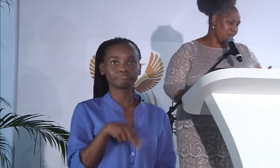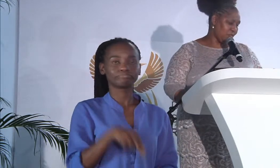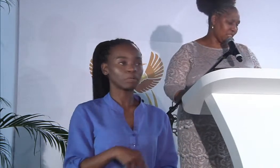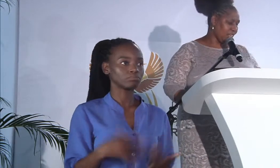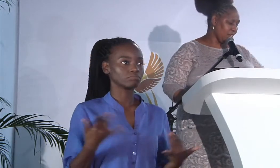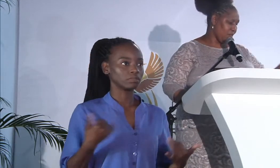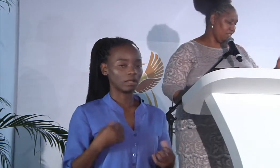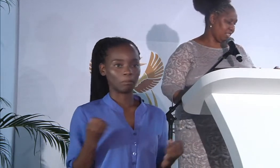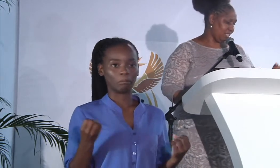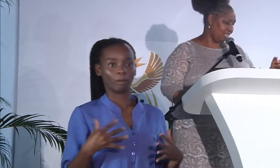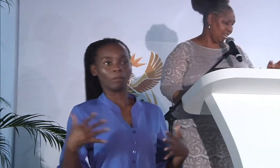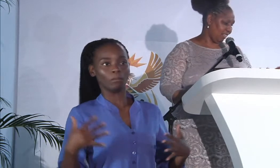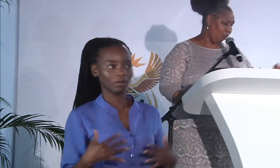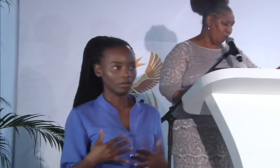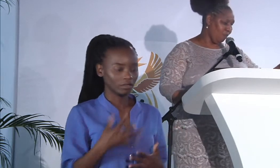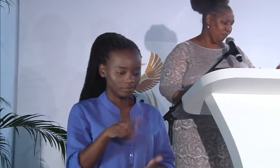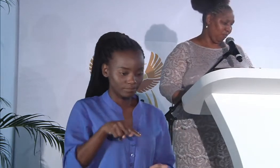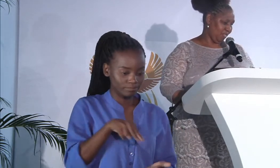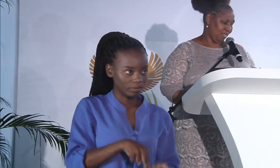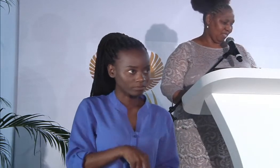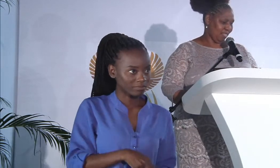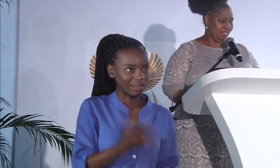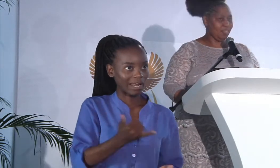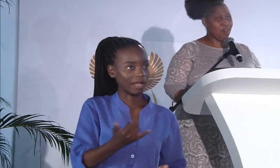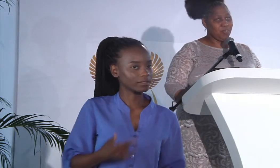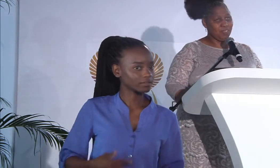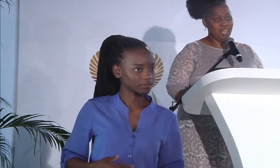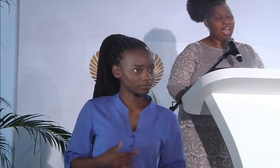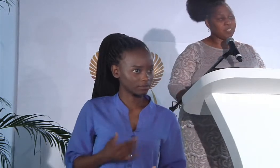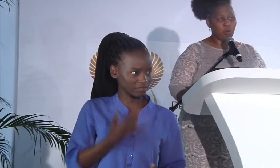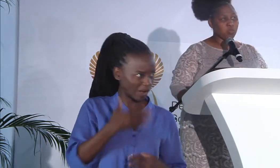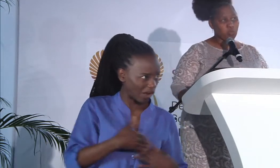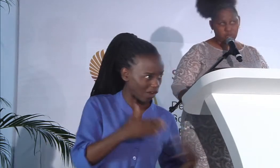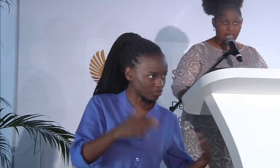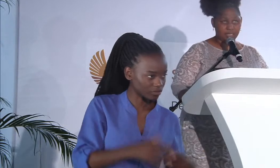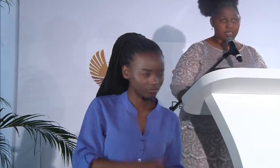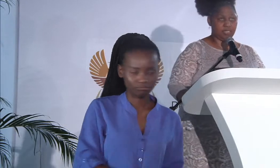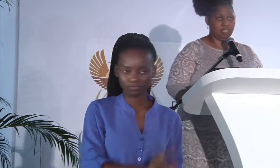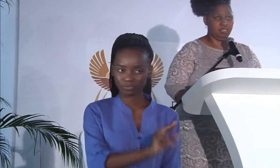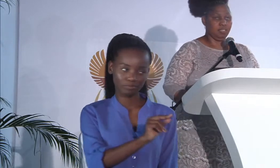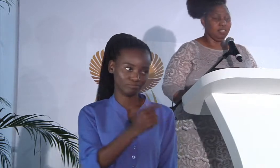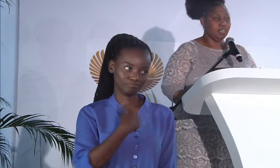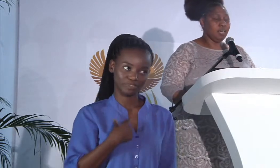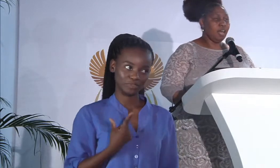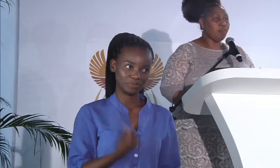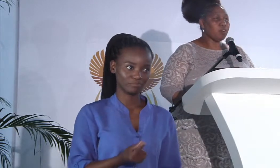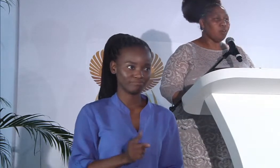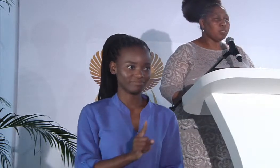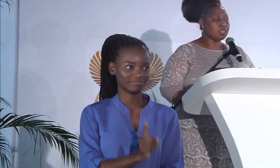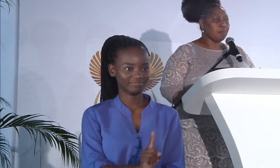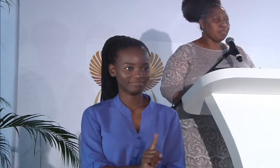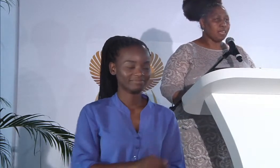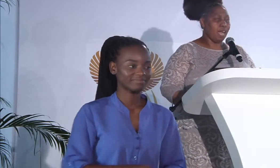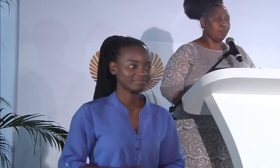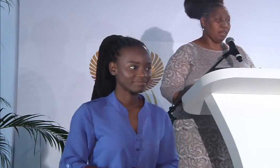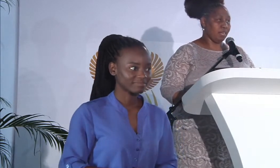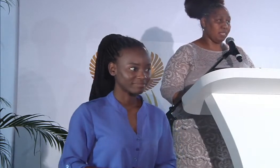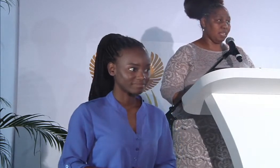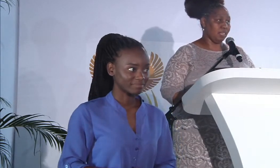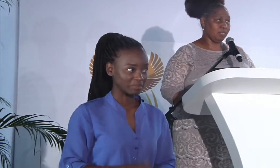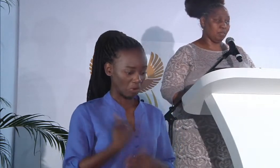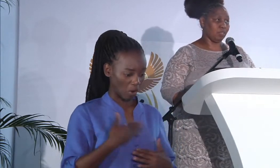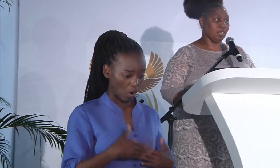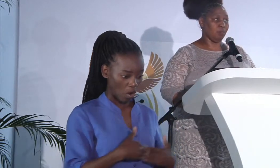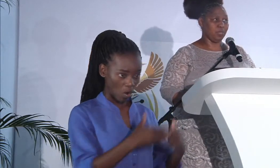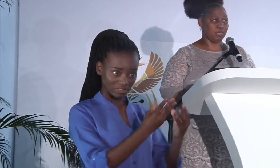you standing with the Caesar. No, I don't do such. And I don't launch something I don't